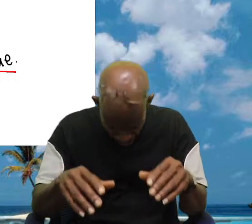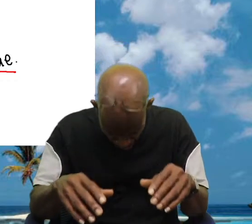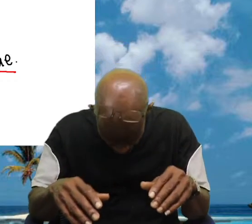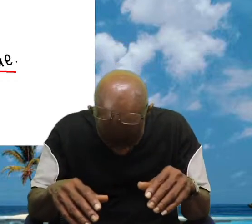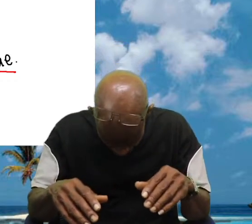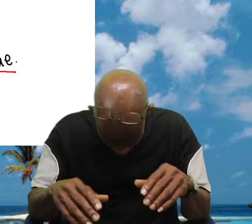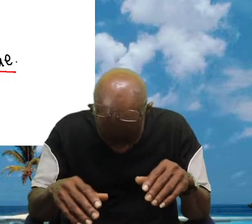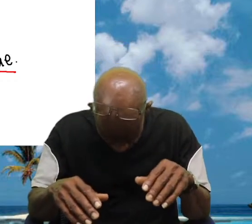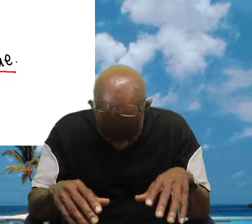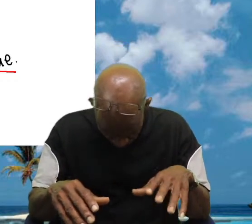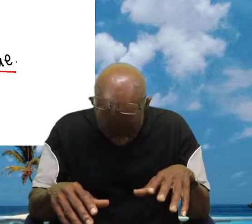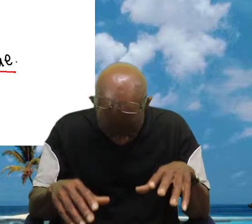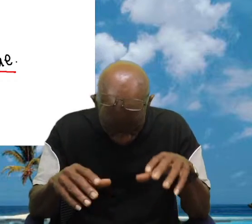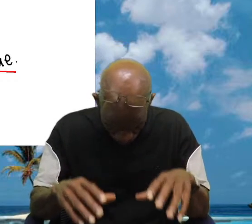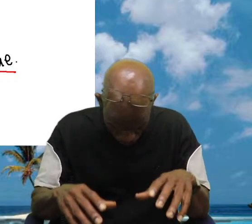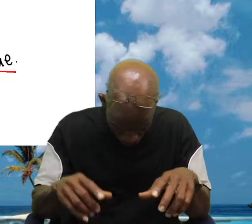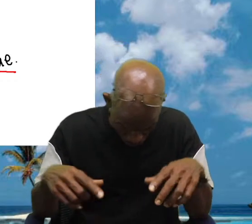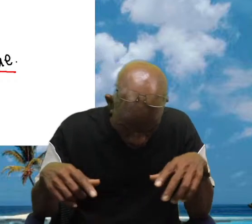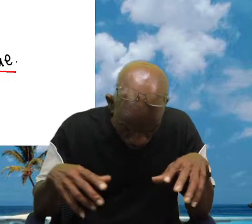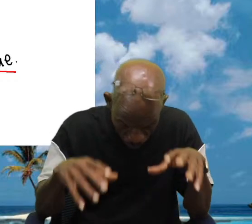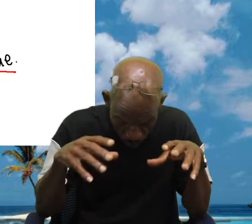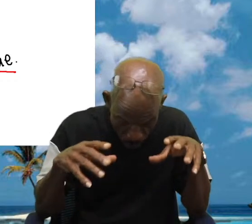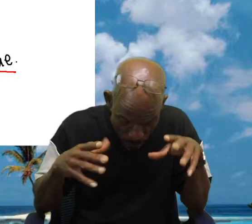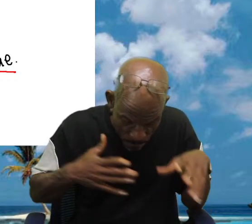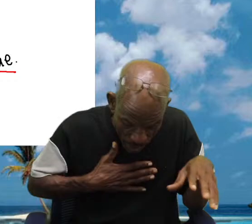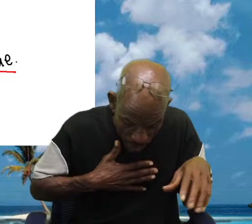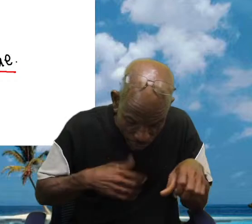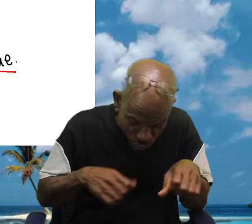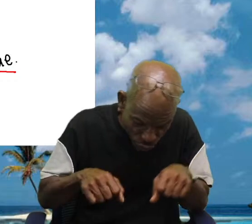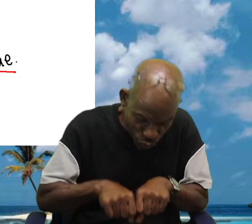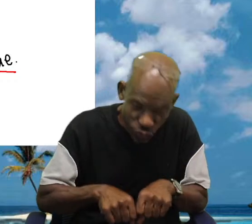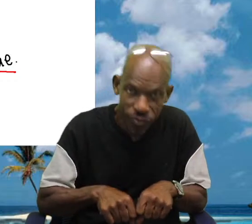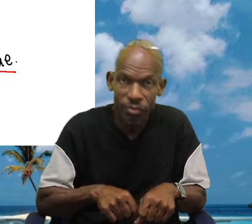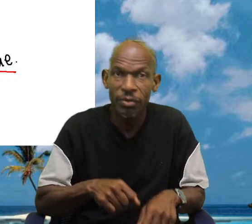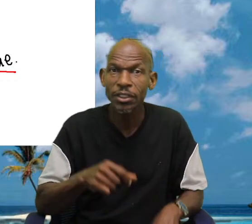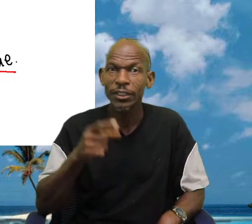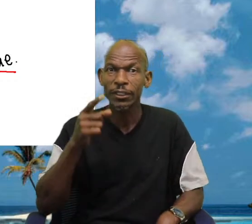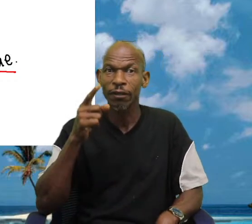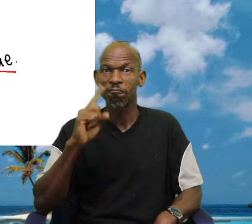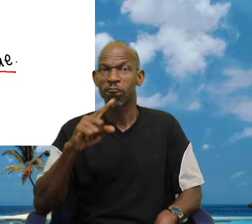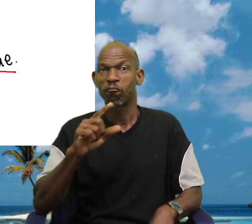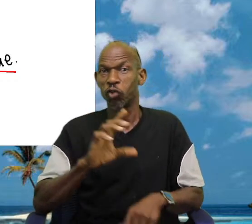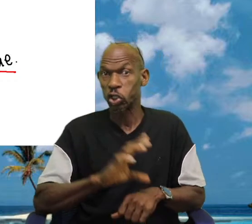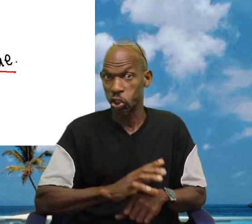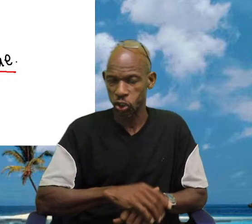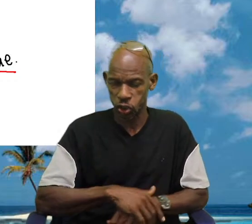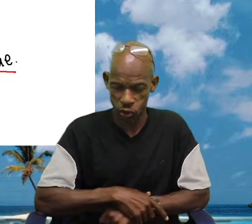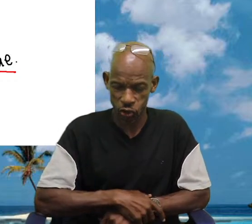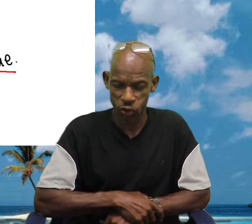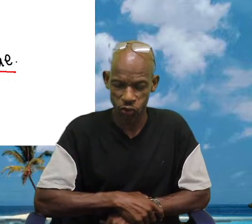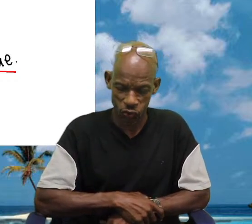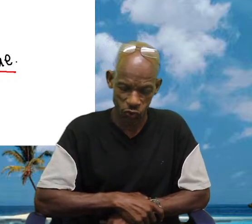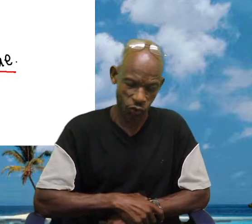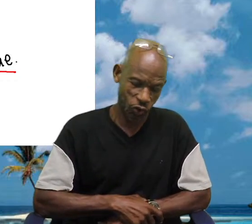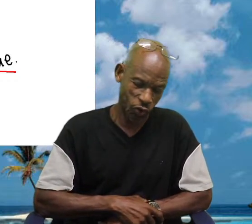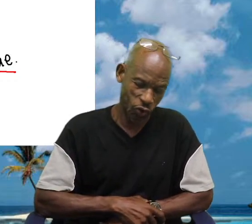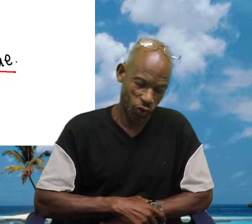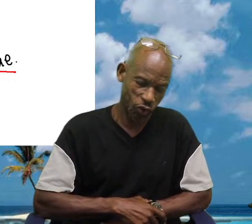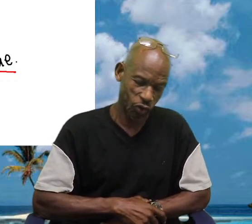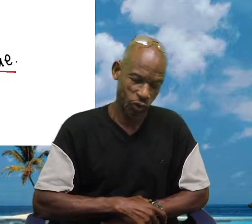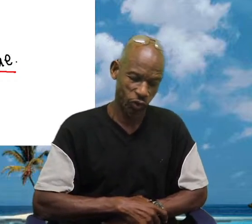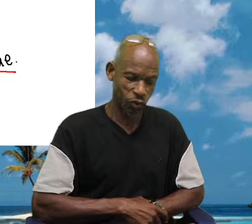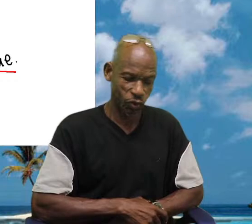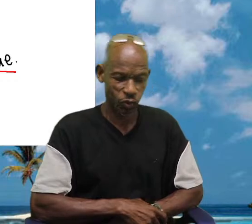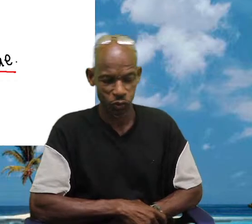in English, this is how we're going to say, we had to put church and then shoes, church shoes. And instead of